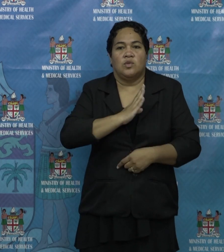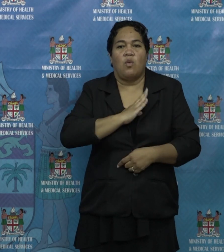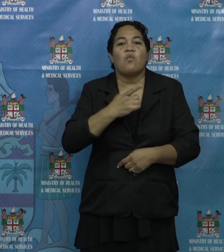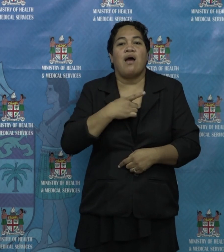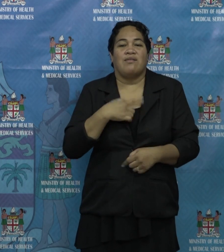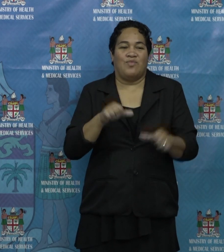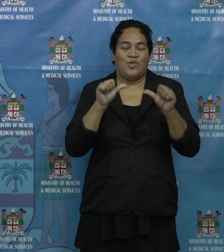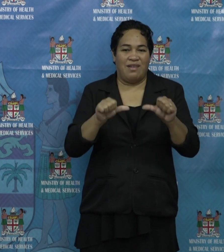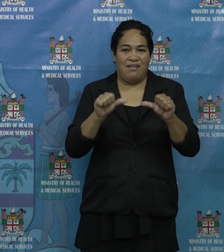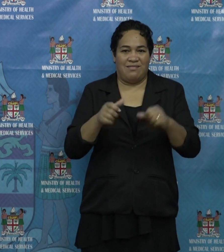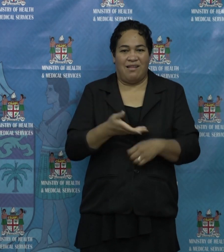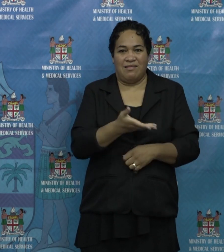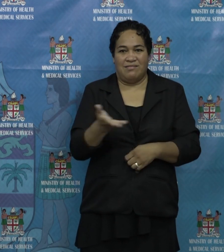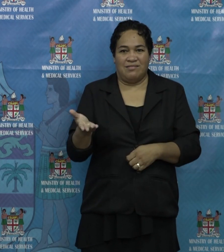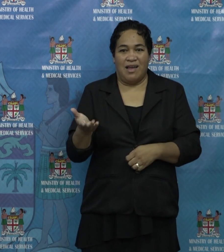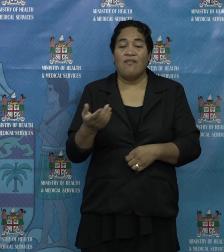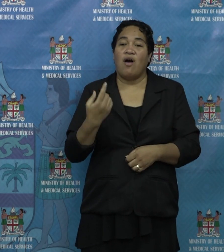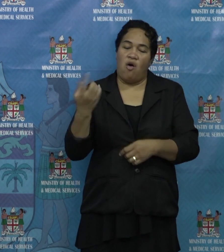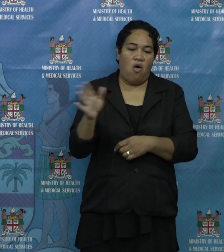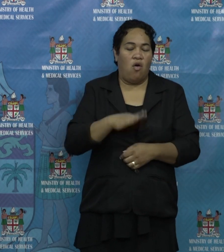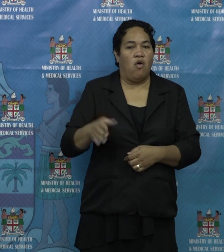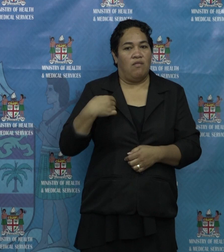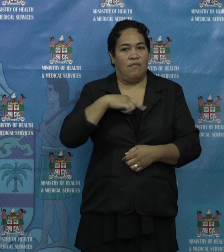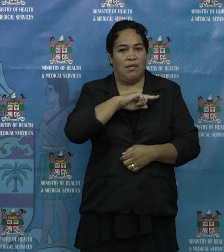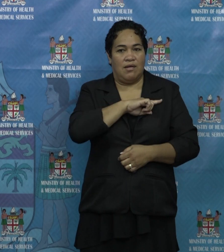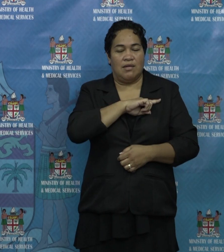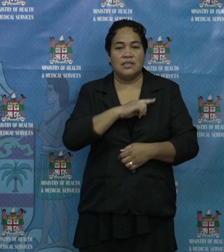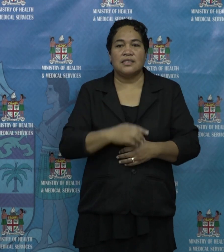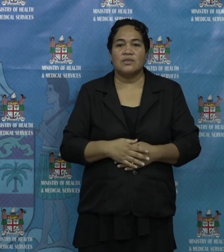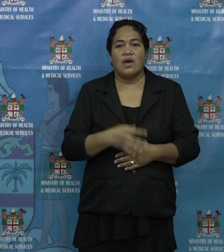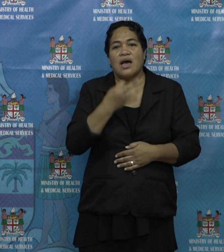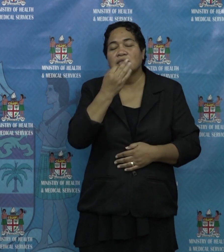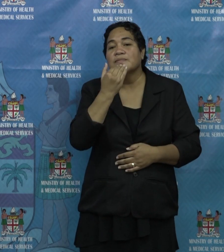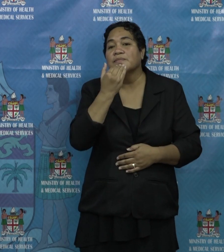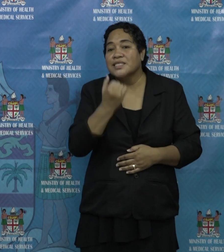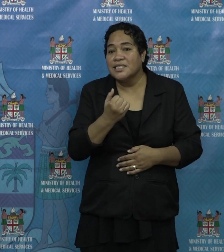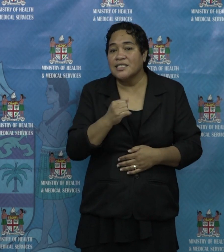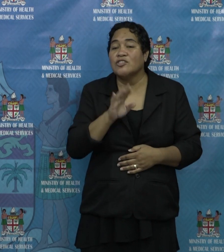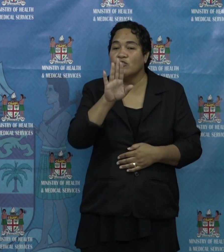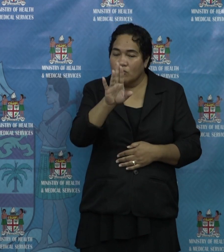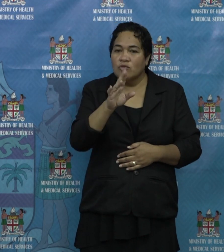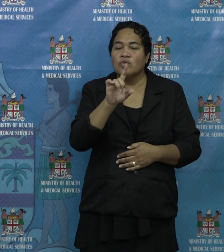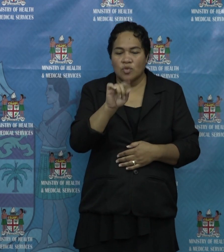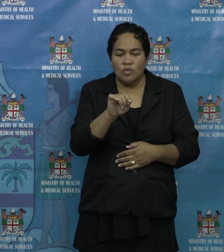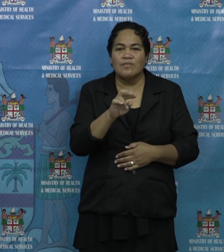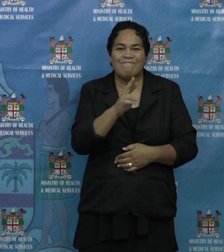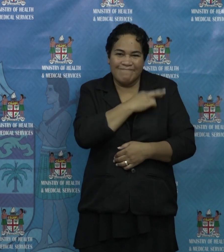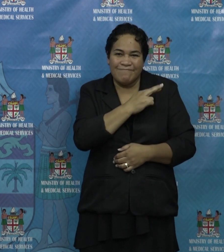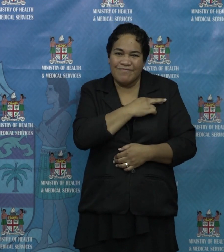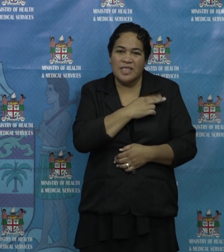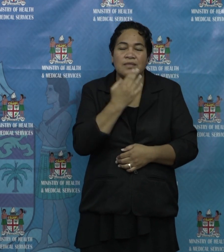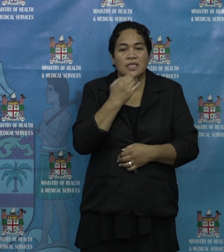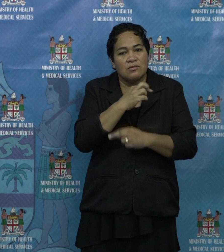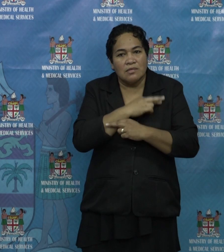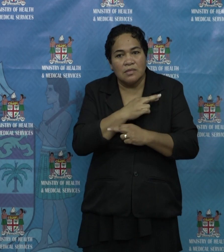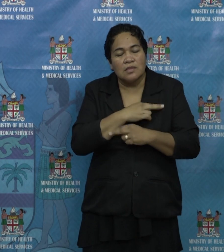outbreak. So we do ask, as we've asked every night, that if please do your best, please stay home.